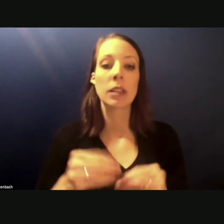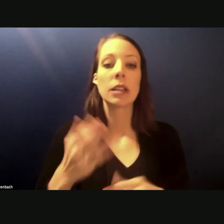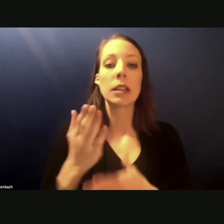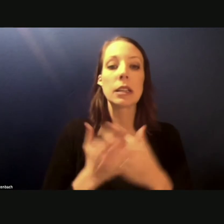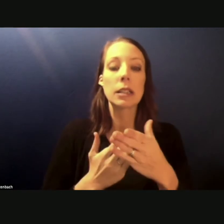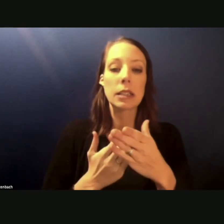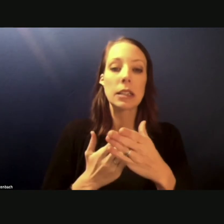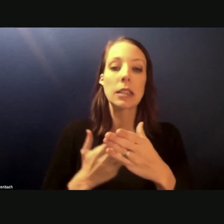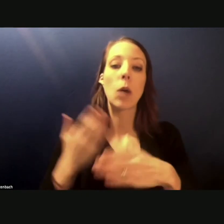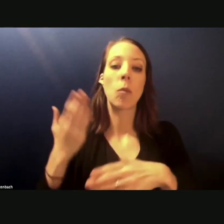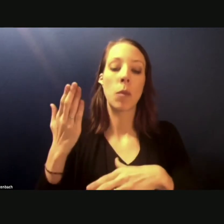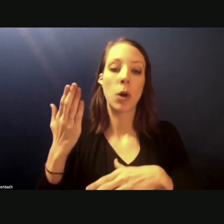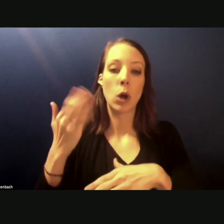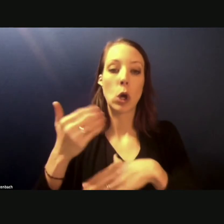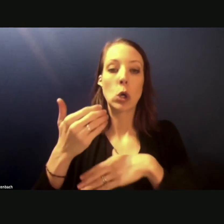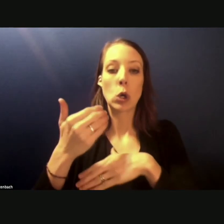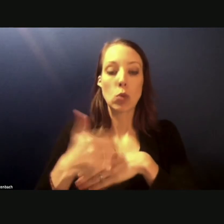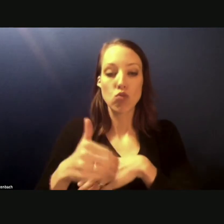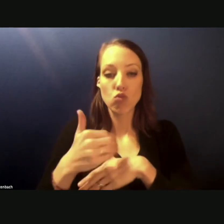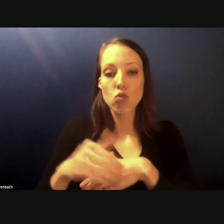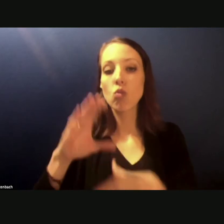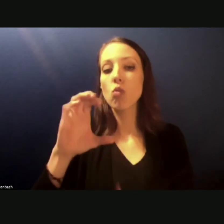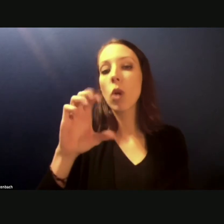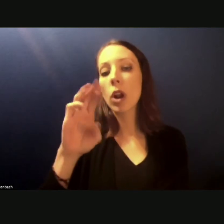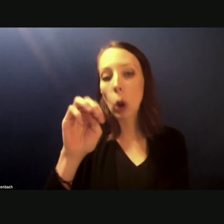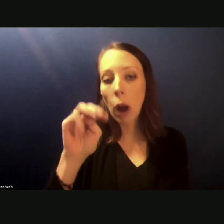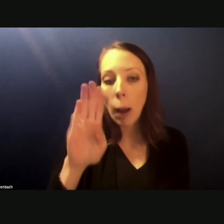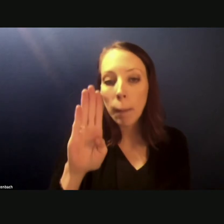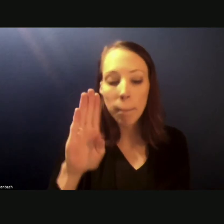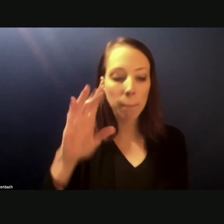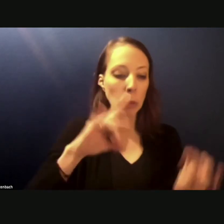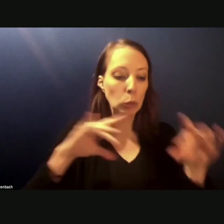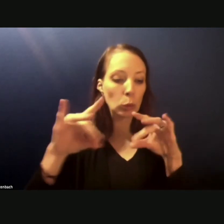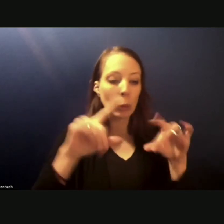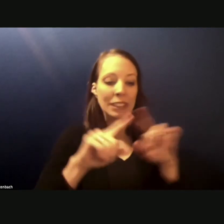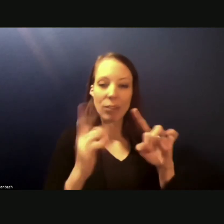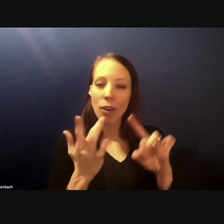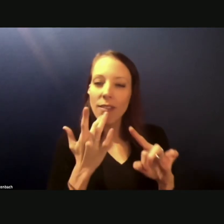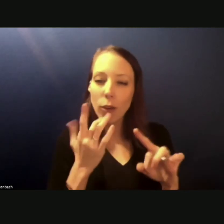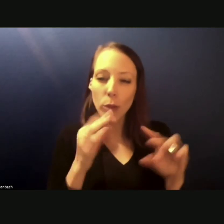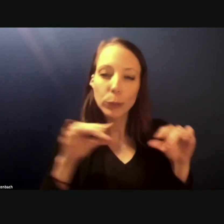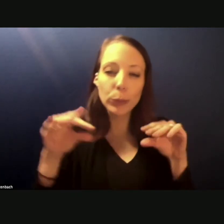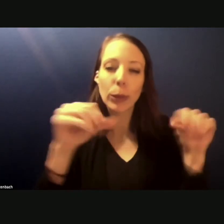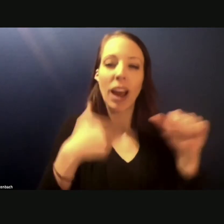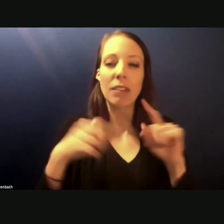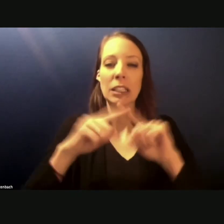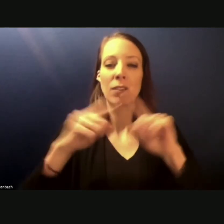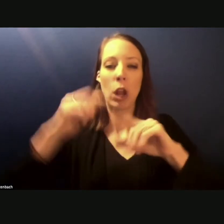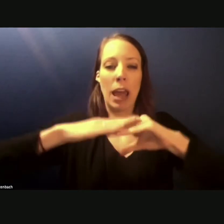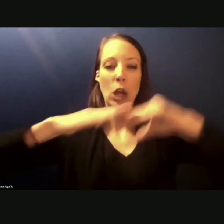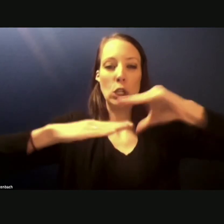have some Parmesan, really good flavor, olive flavor, your building flavor. Build. So you have different layers in